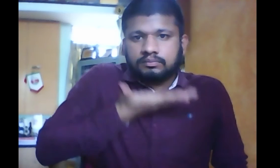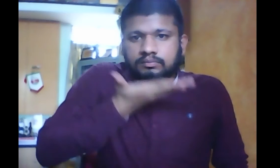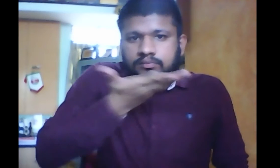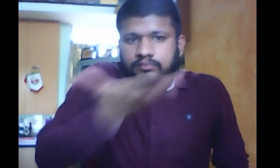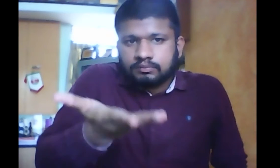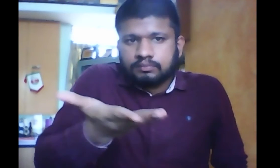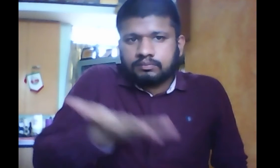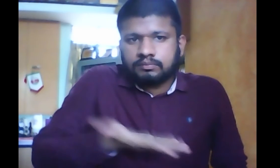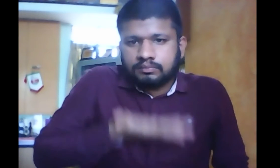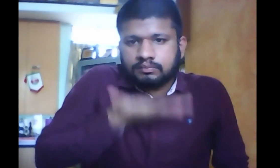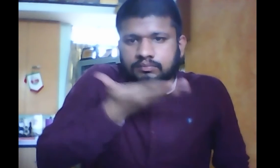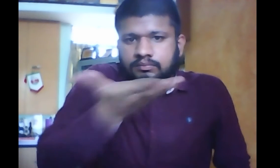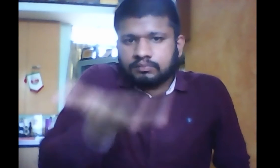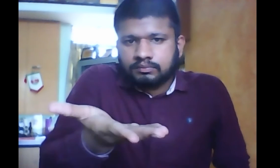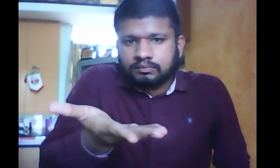This is teach.